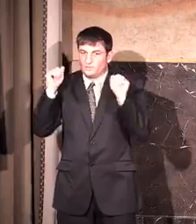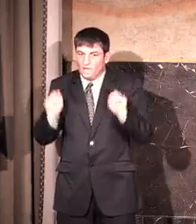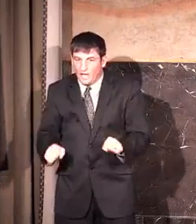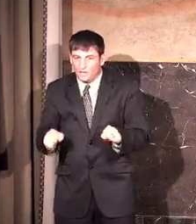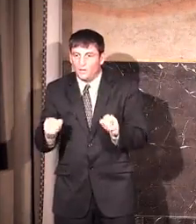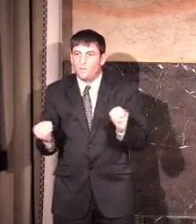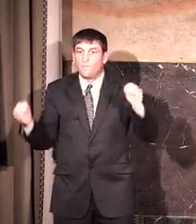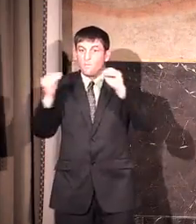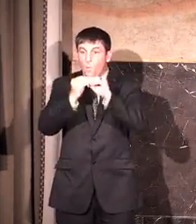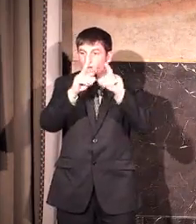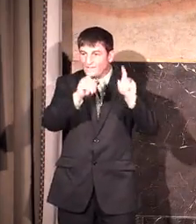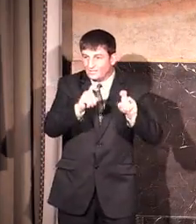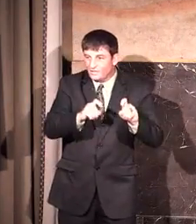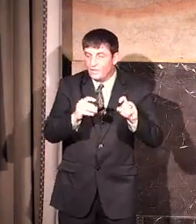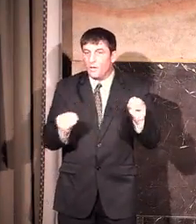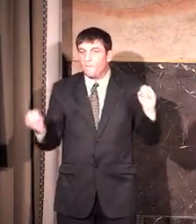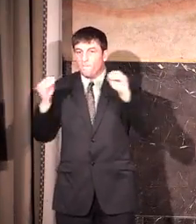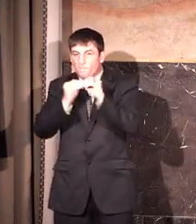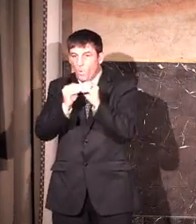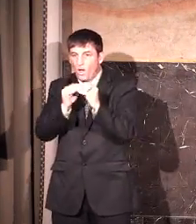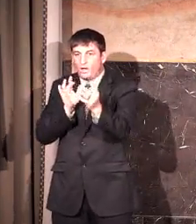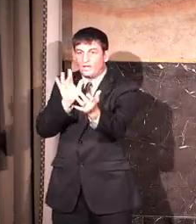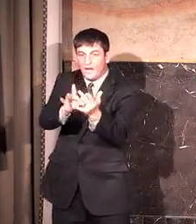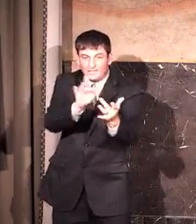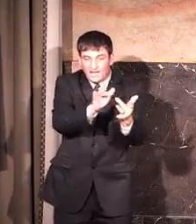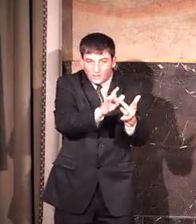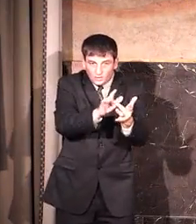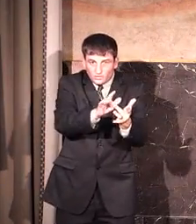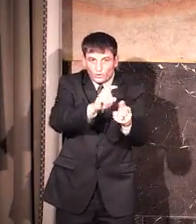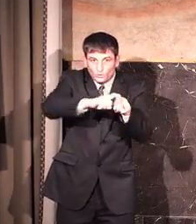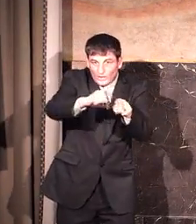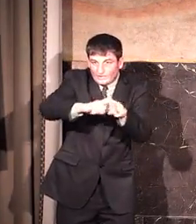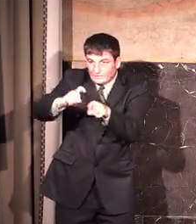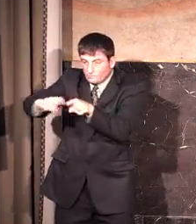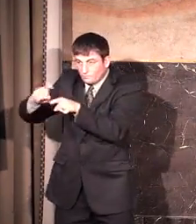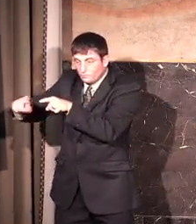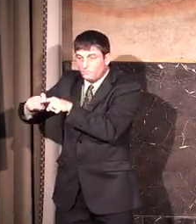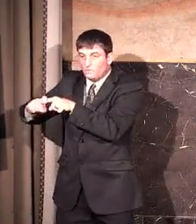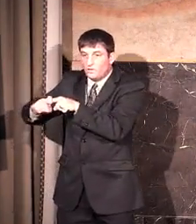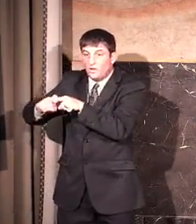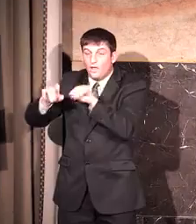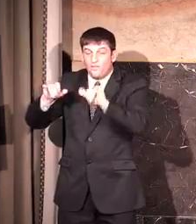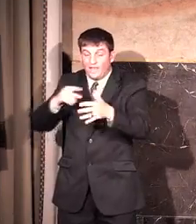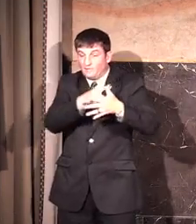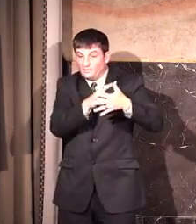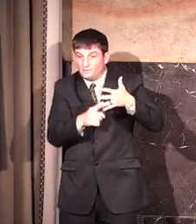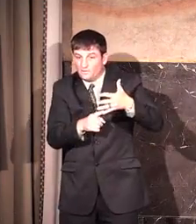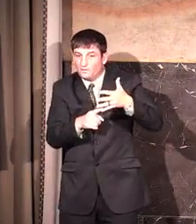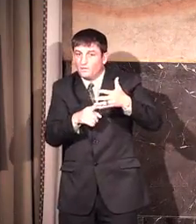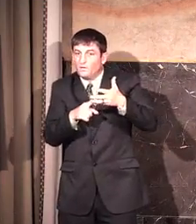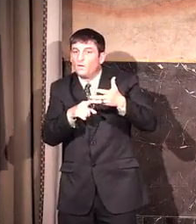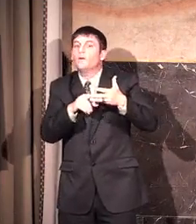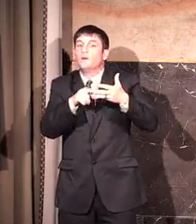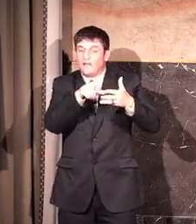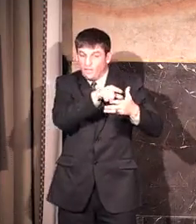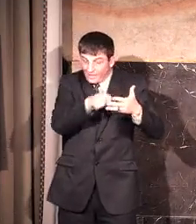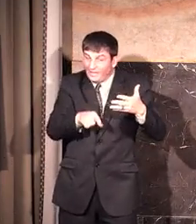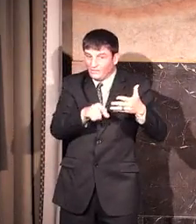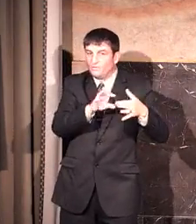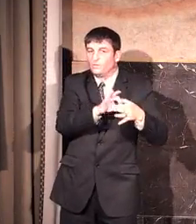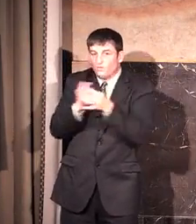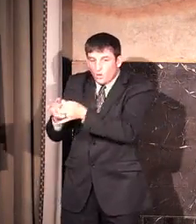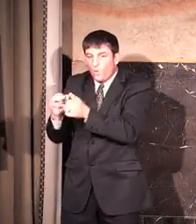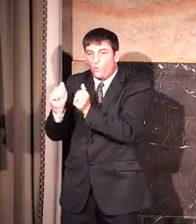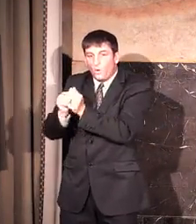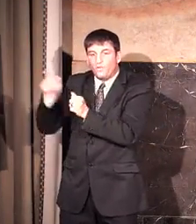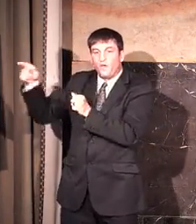do more contact tracing. And these things are not unrelated to the phased reopening plan that the White House came up